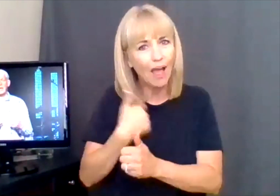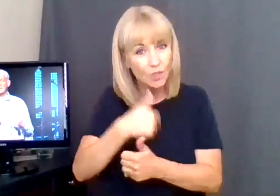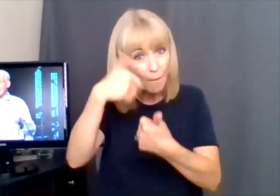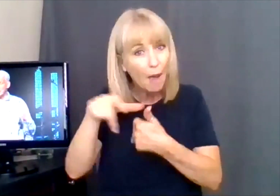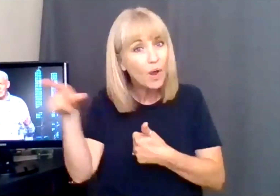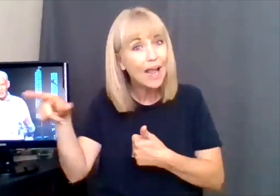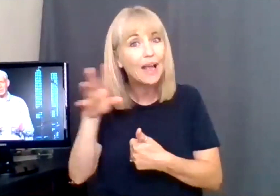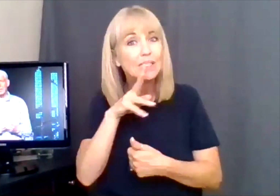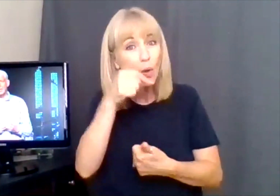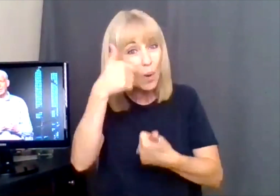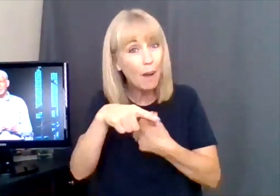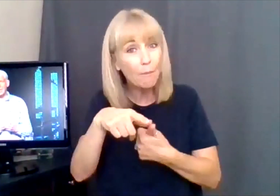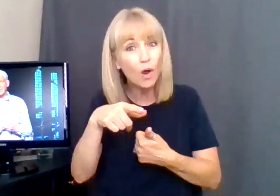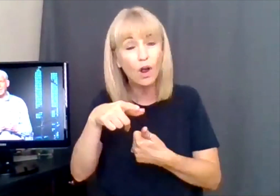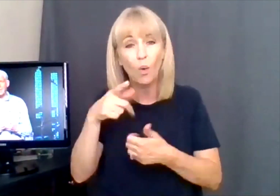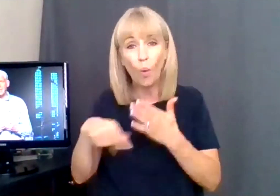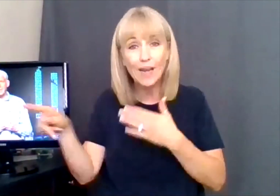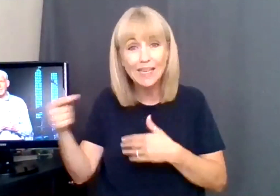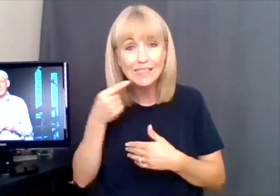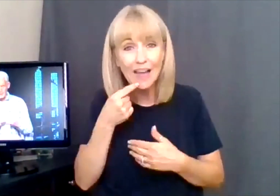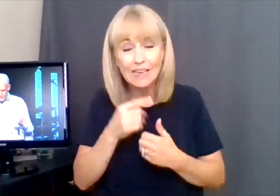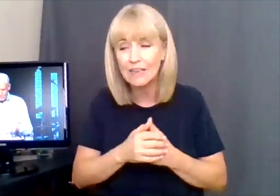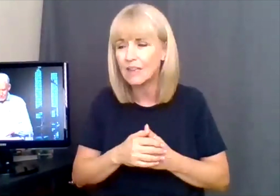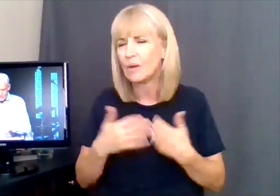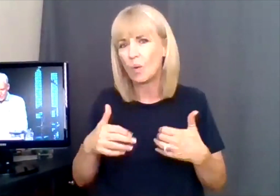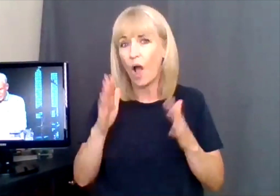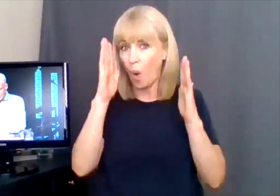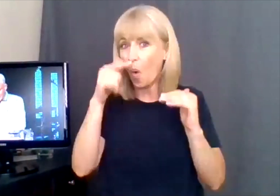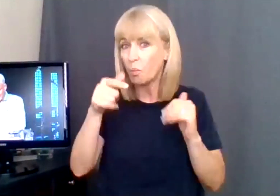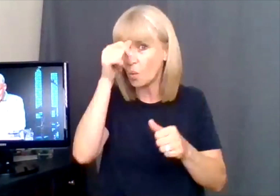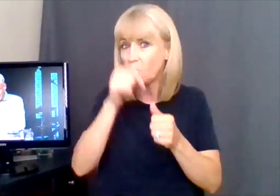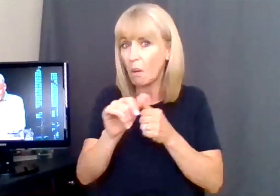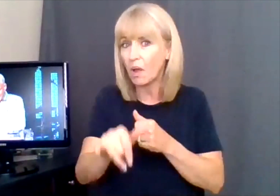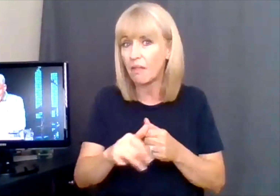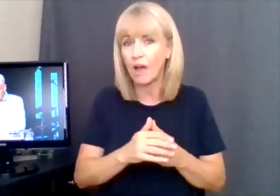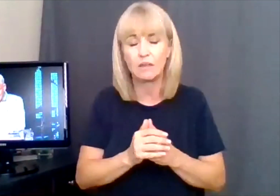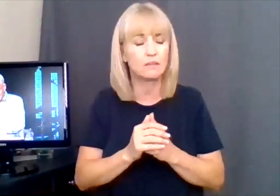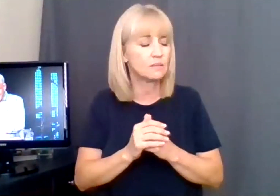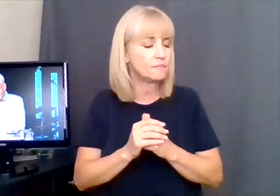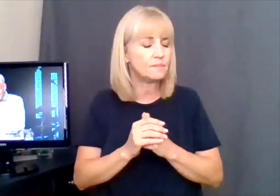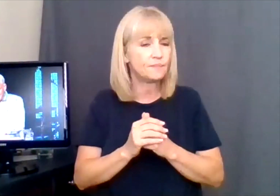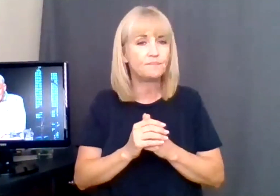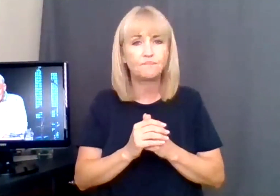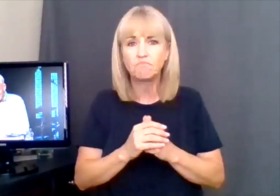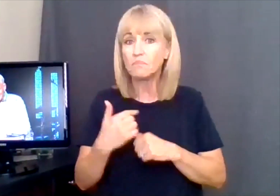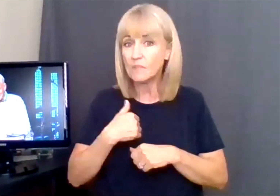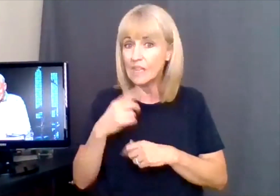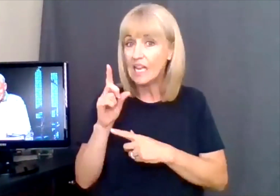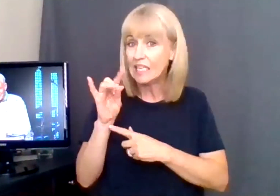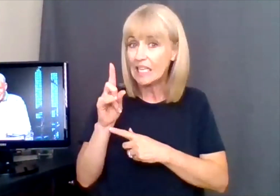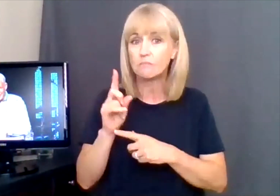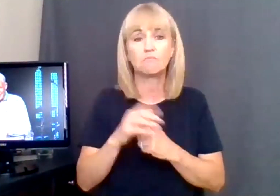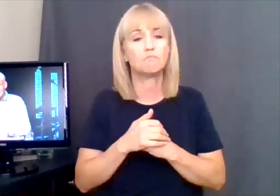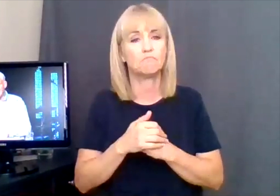concerns that he has. I hope you heard what he said. And I also want to share some thoughts of talking with a few different police